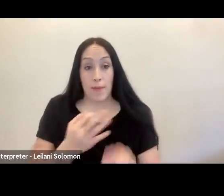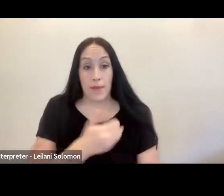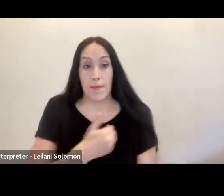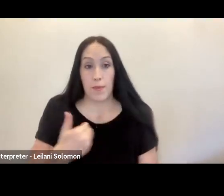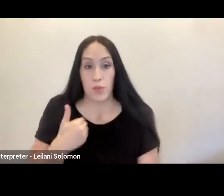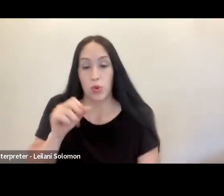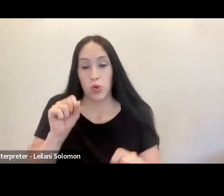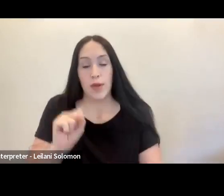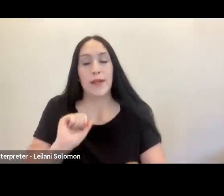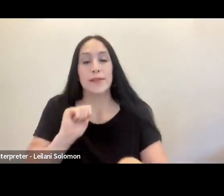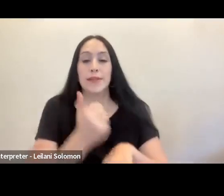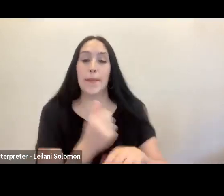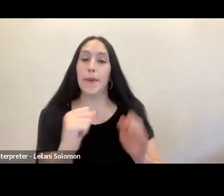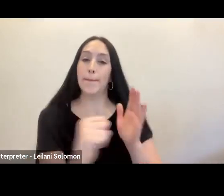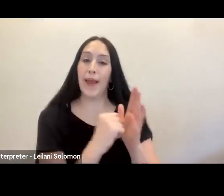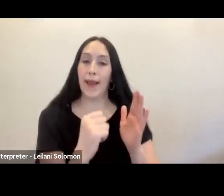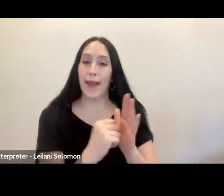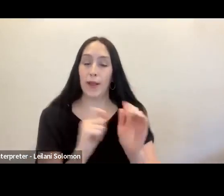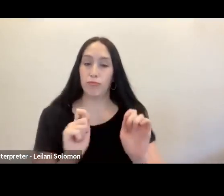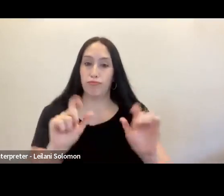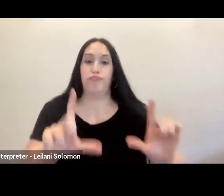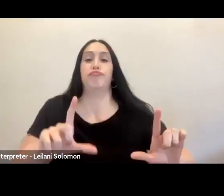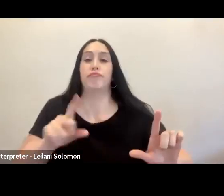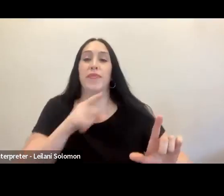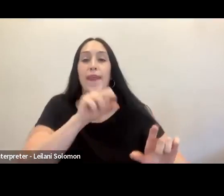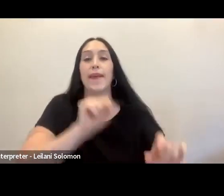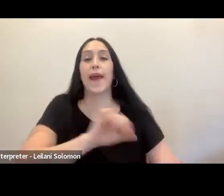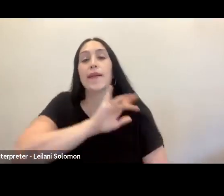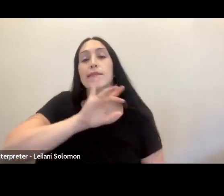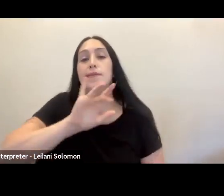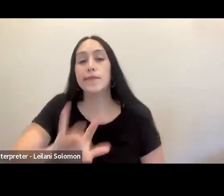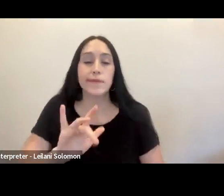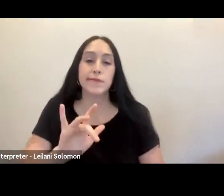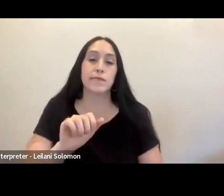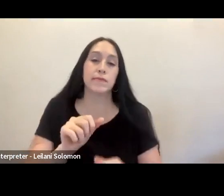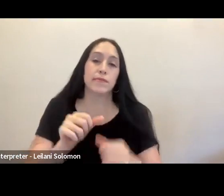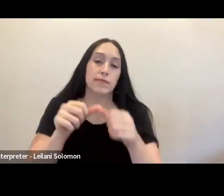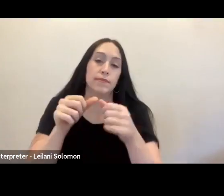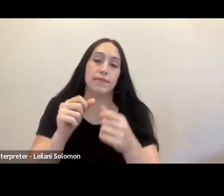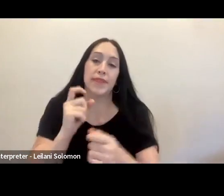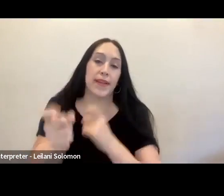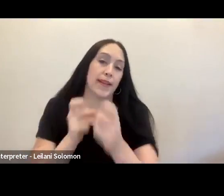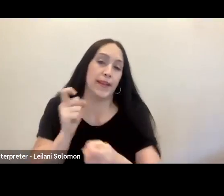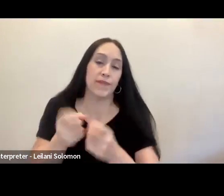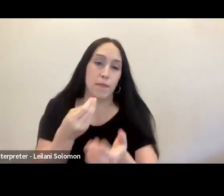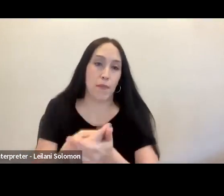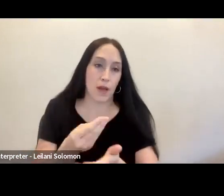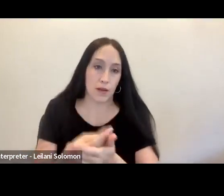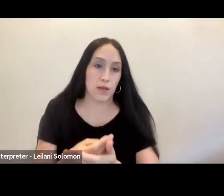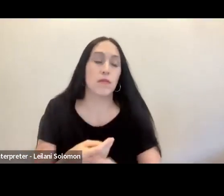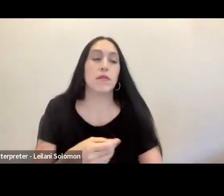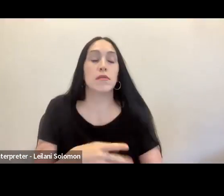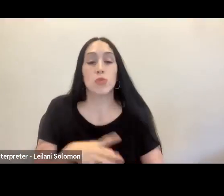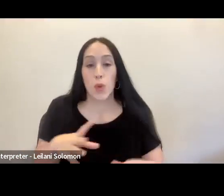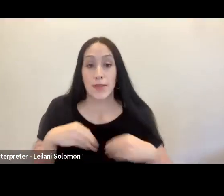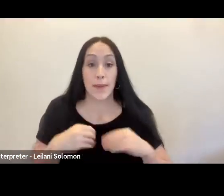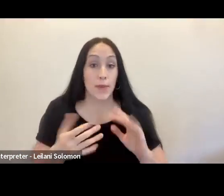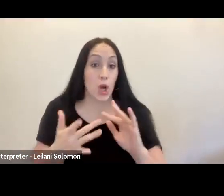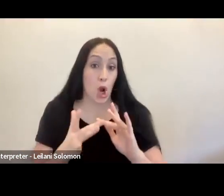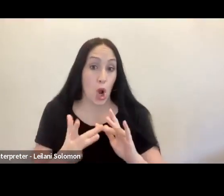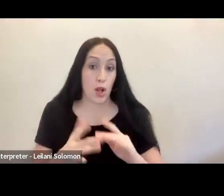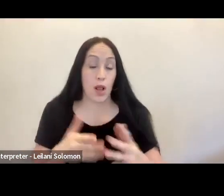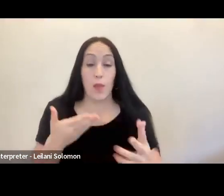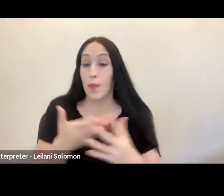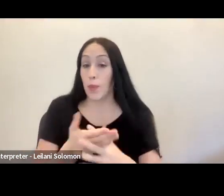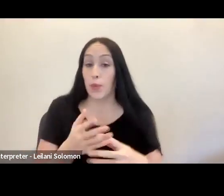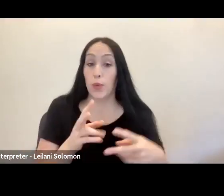page, which would allow you to accept online contributions via ACH or a debit card. So